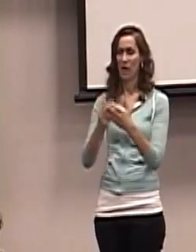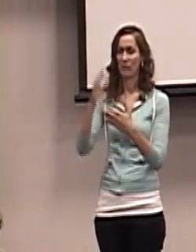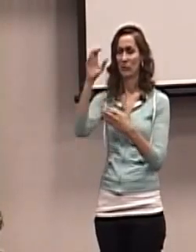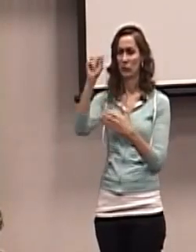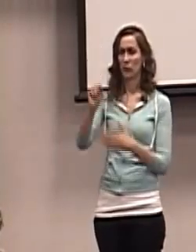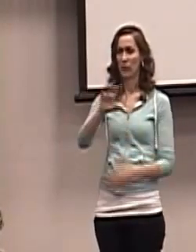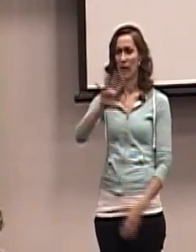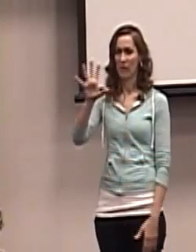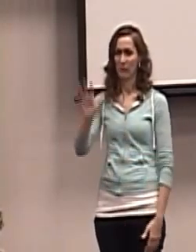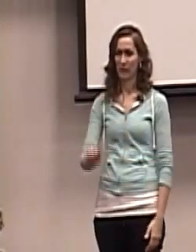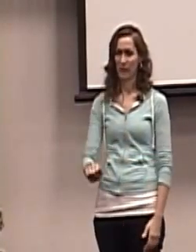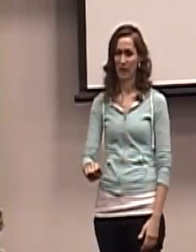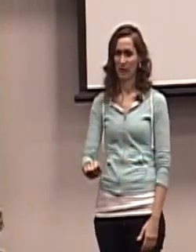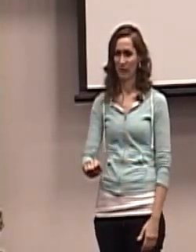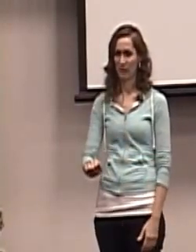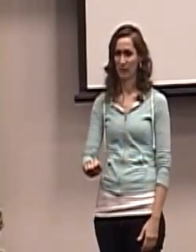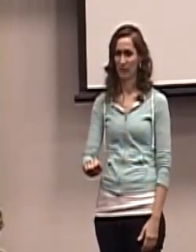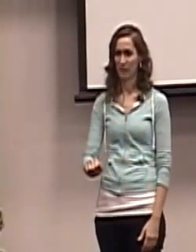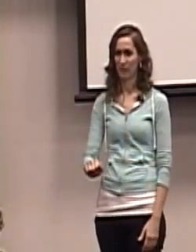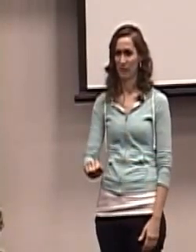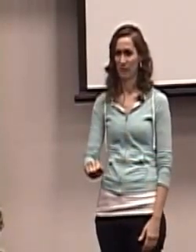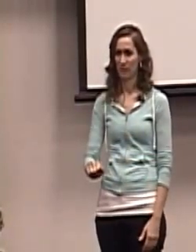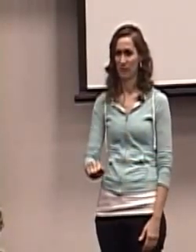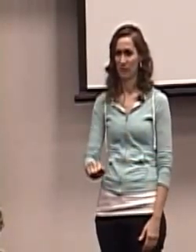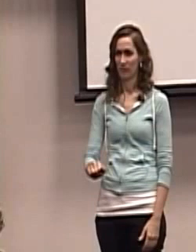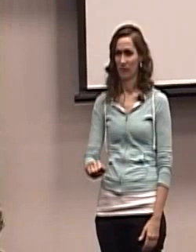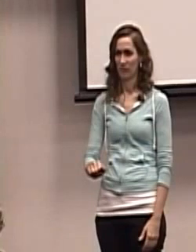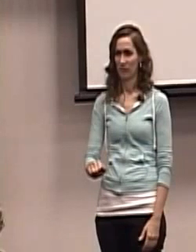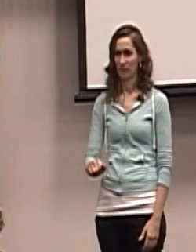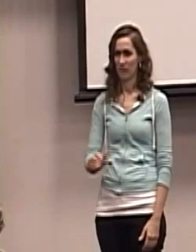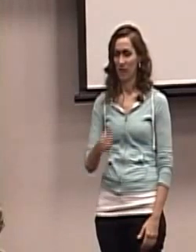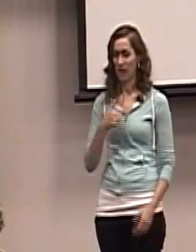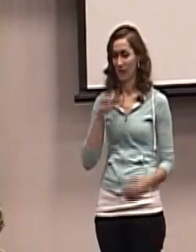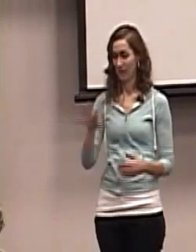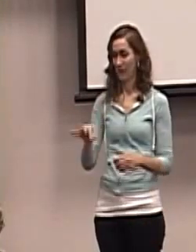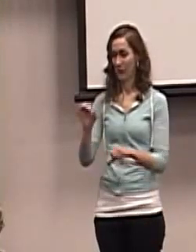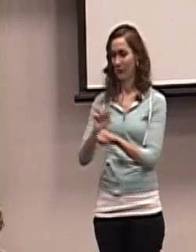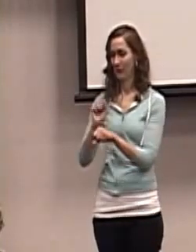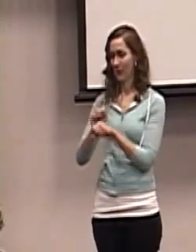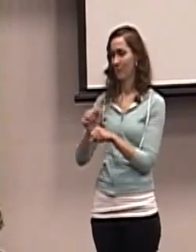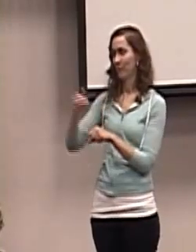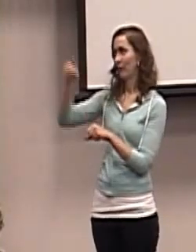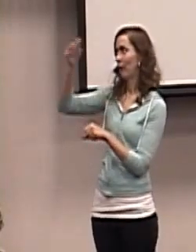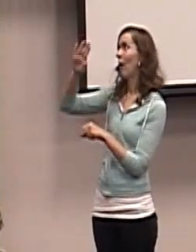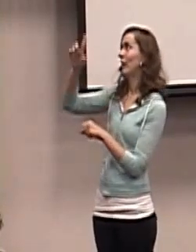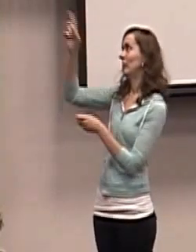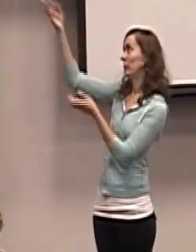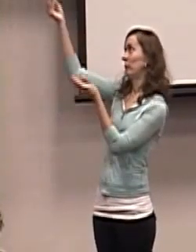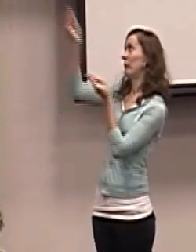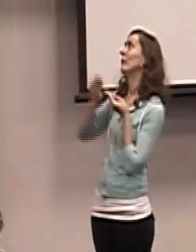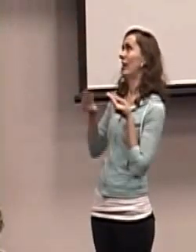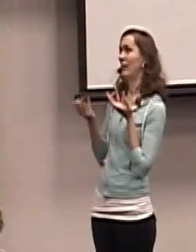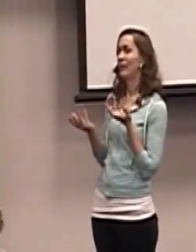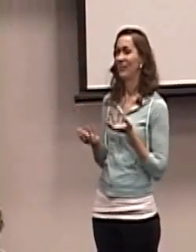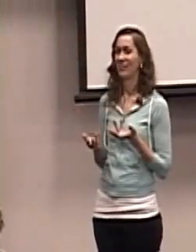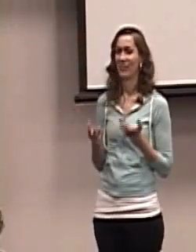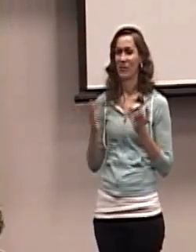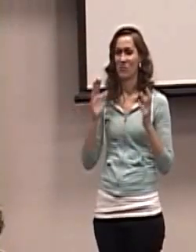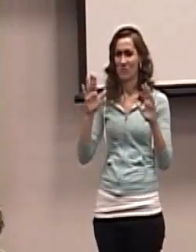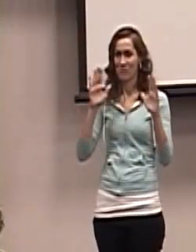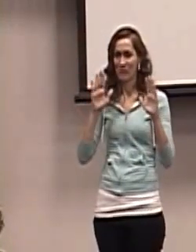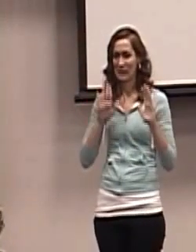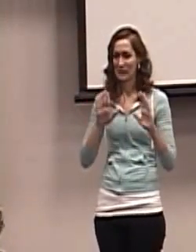located job. I can't say that I did it. God provided it. And it was a rather